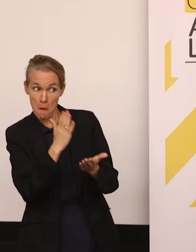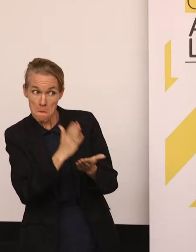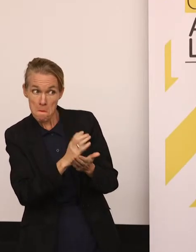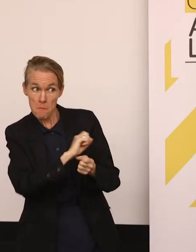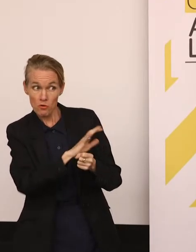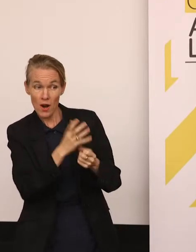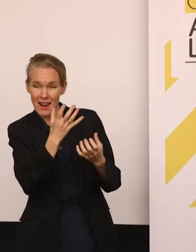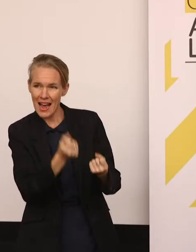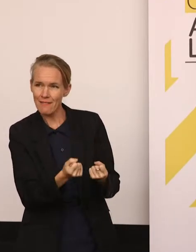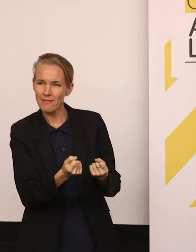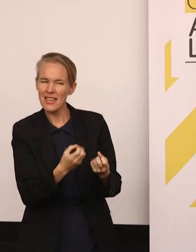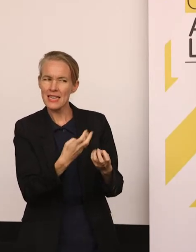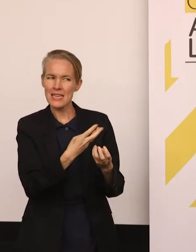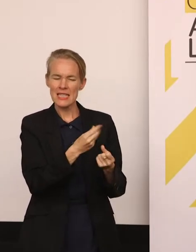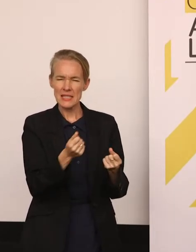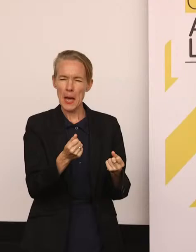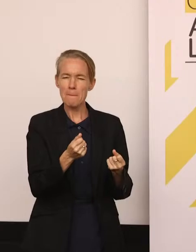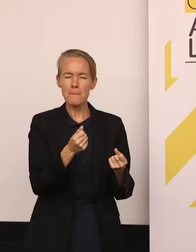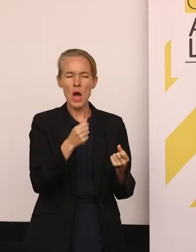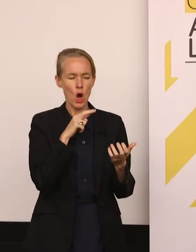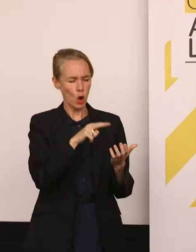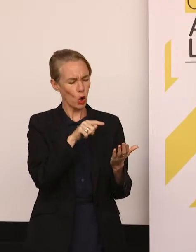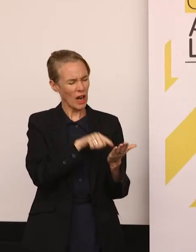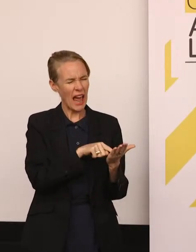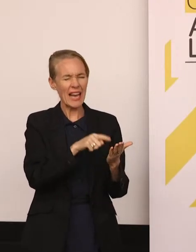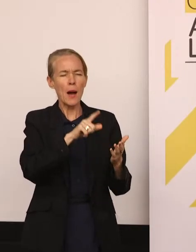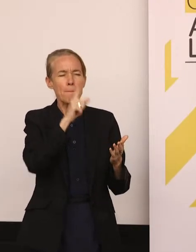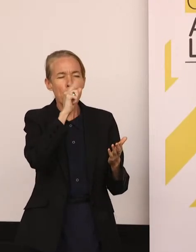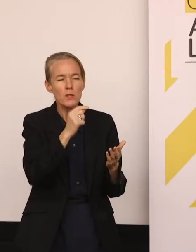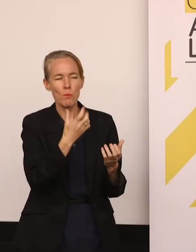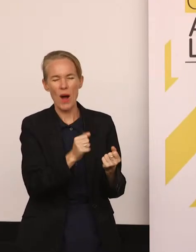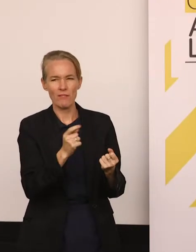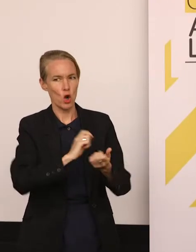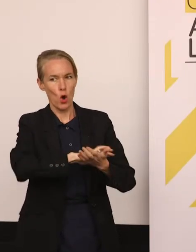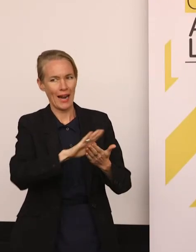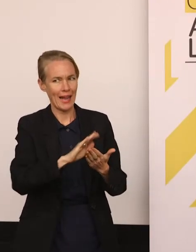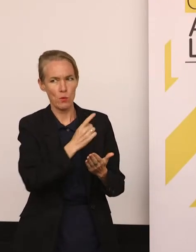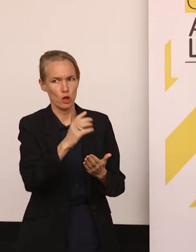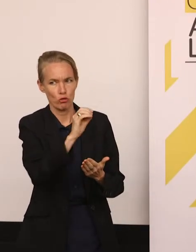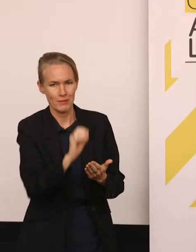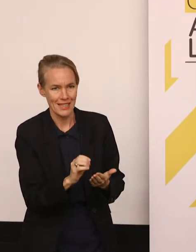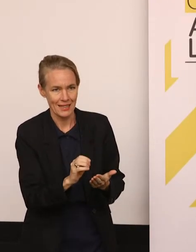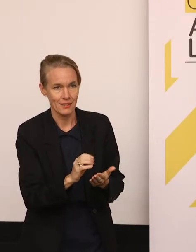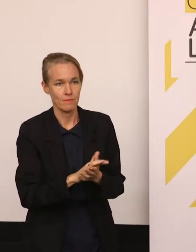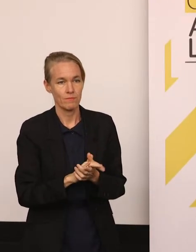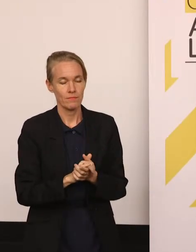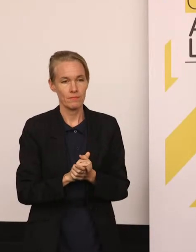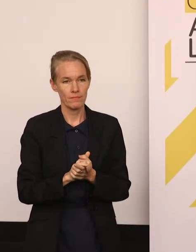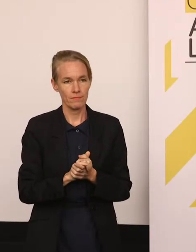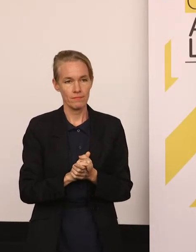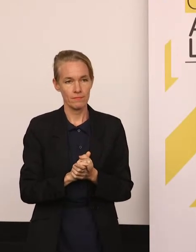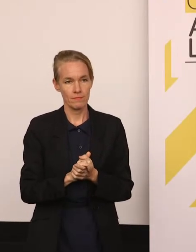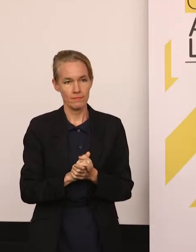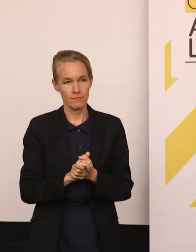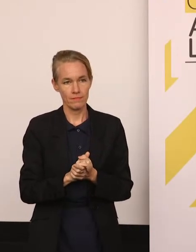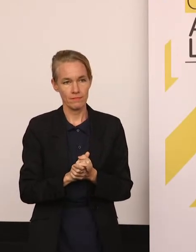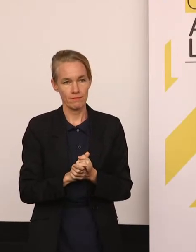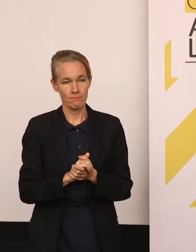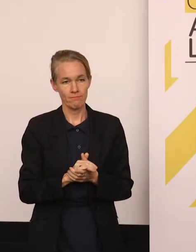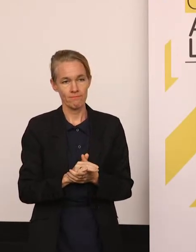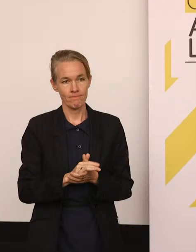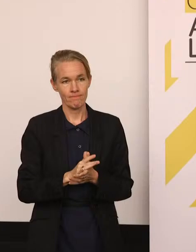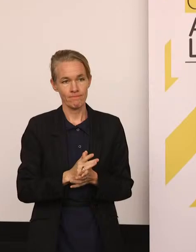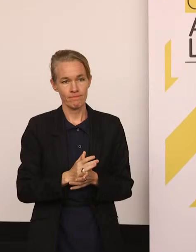positive. It's not a super exact science. Will migrant workers be able to return to the country with their families? Currently, partners